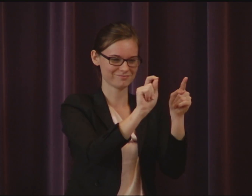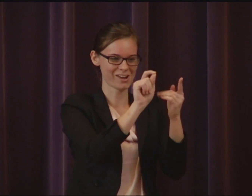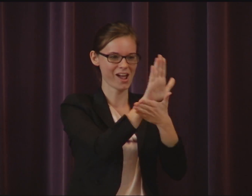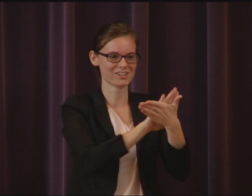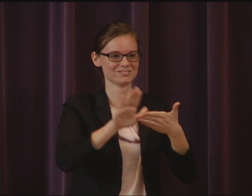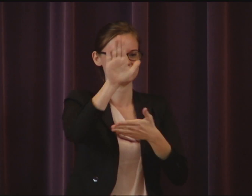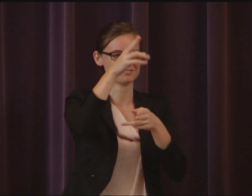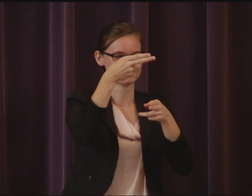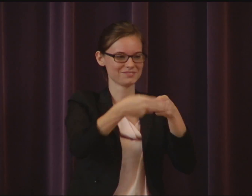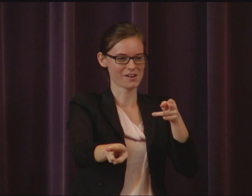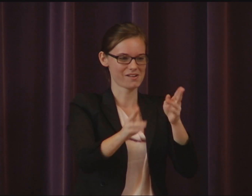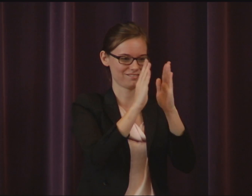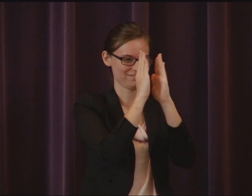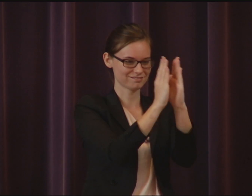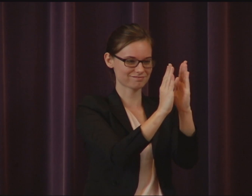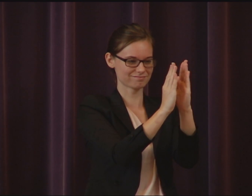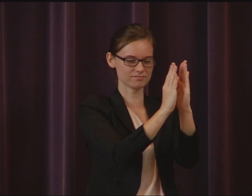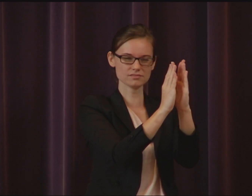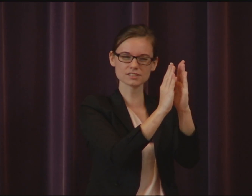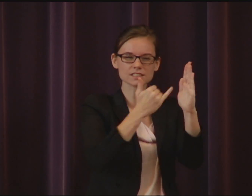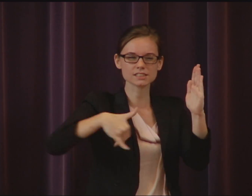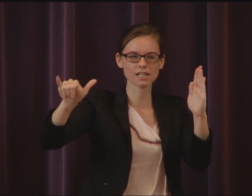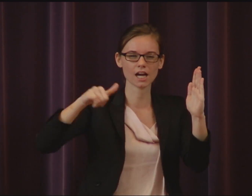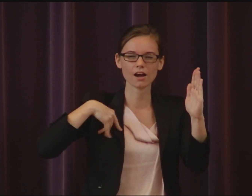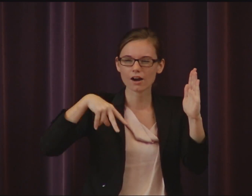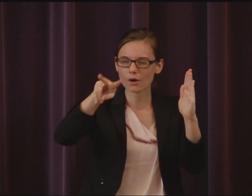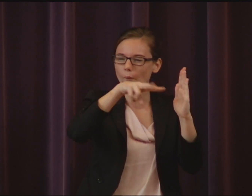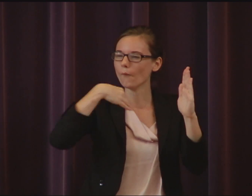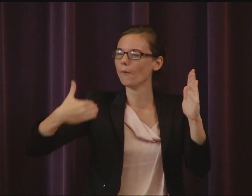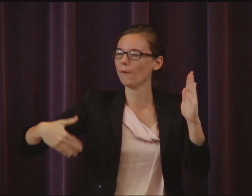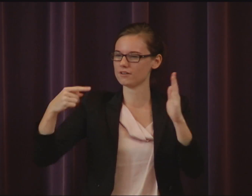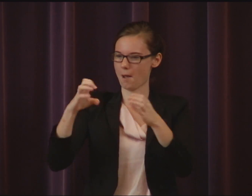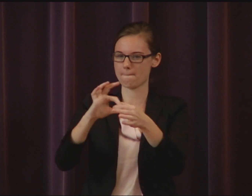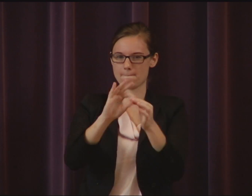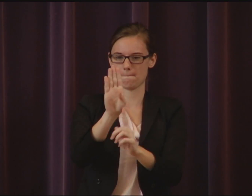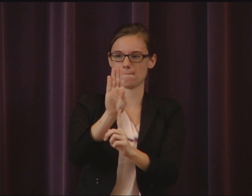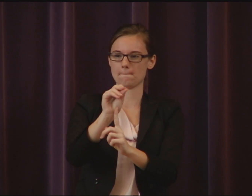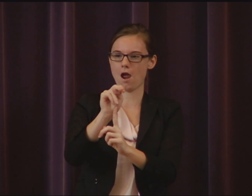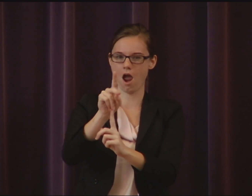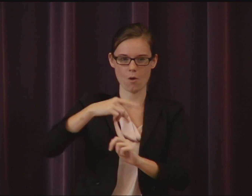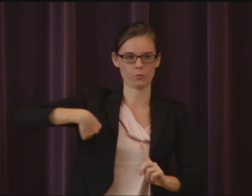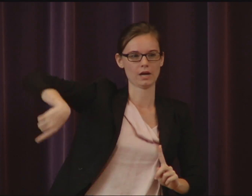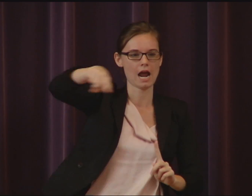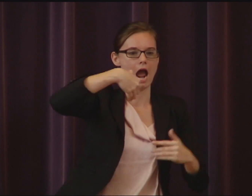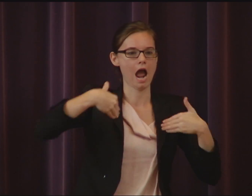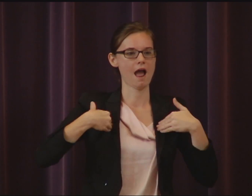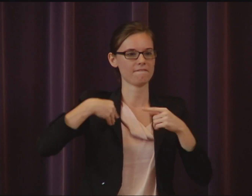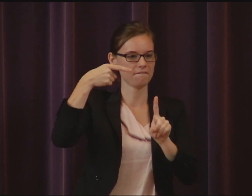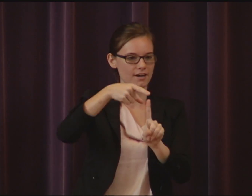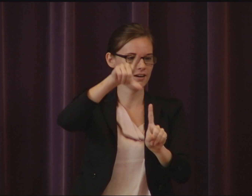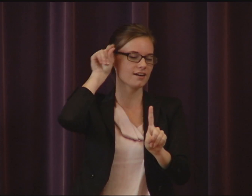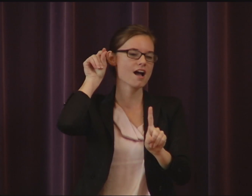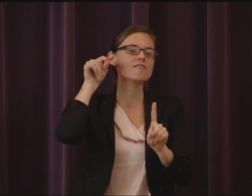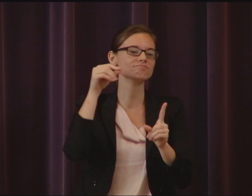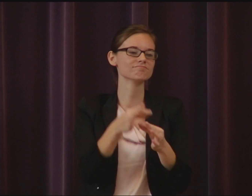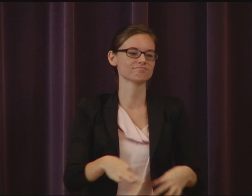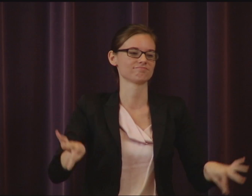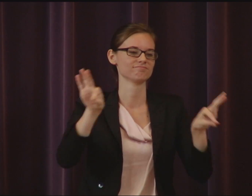This is just one point in time in your entire life, your Gallaudet experience. But the bond that we've created from being